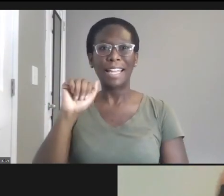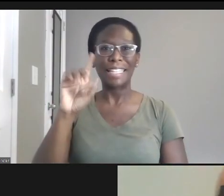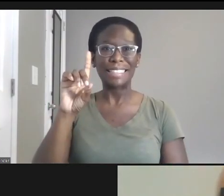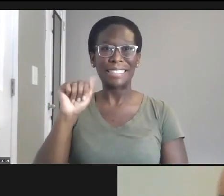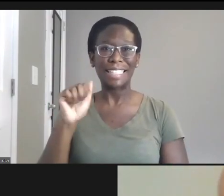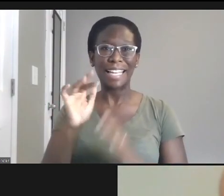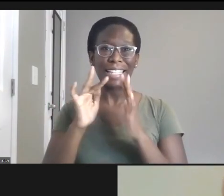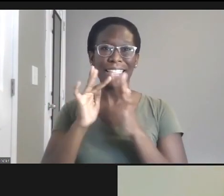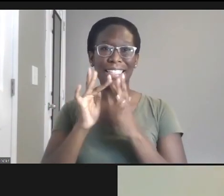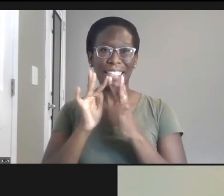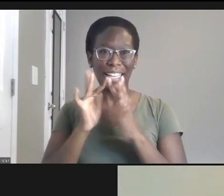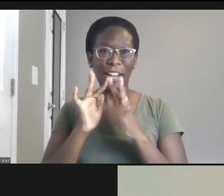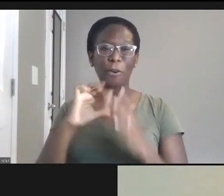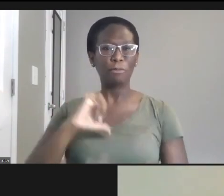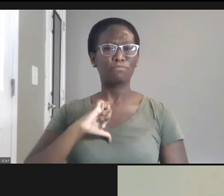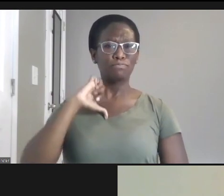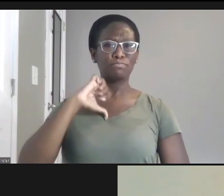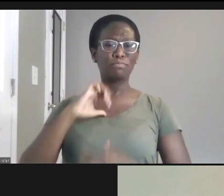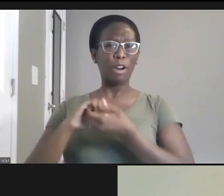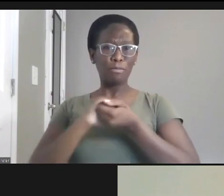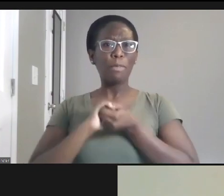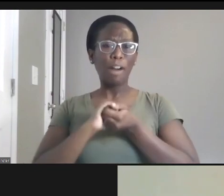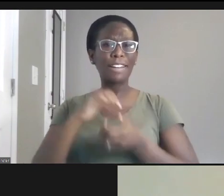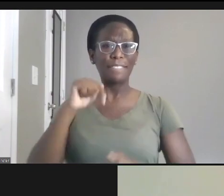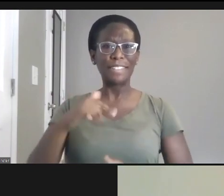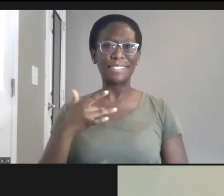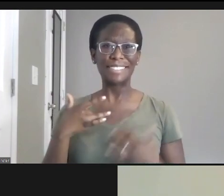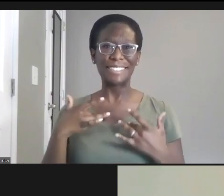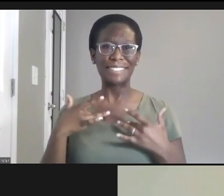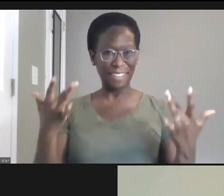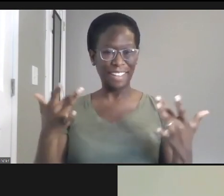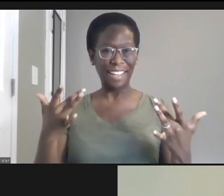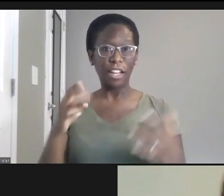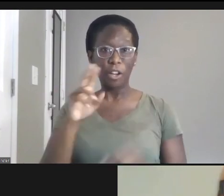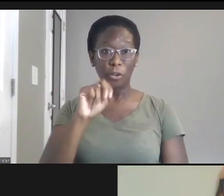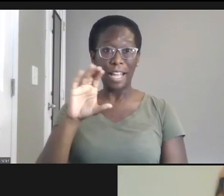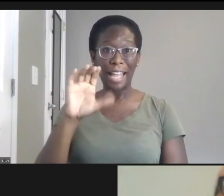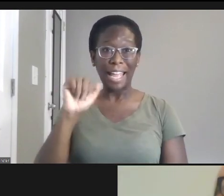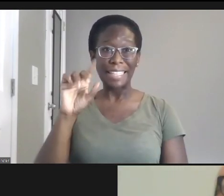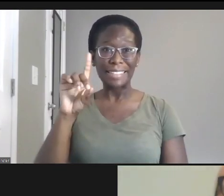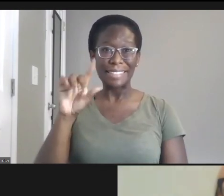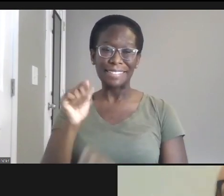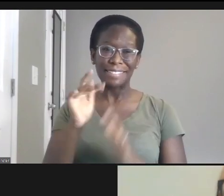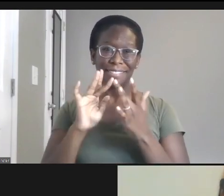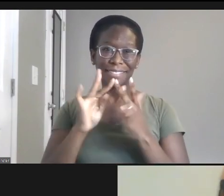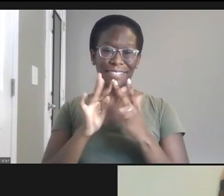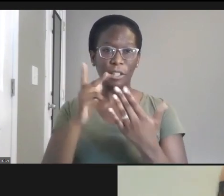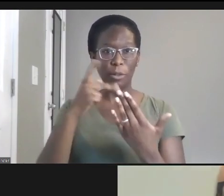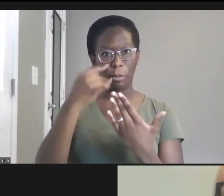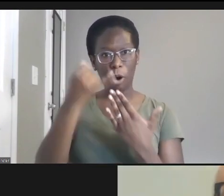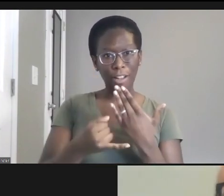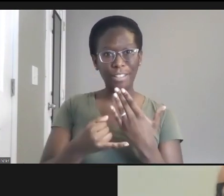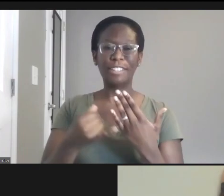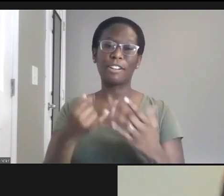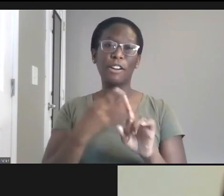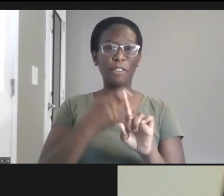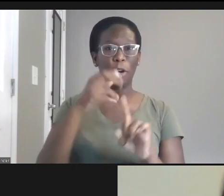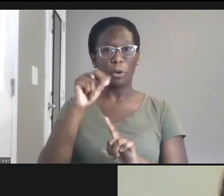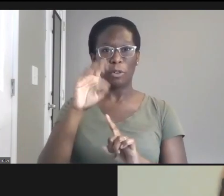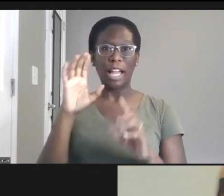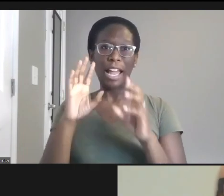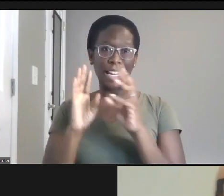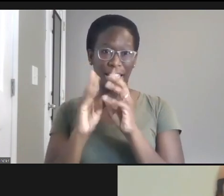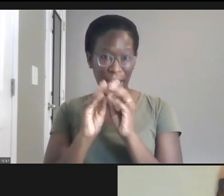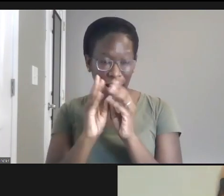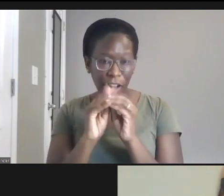proud partner of this event today. The North Carolina ADA Network is a project of the North Carolina Council on Developmental